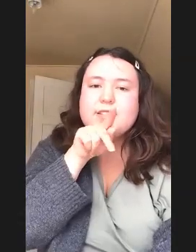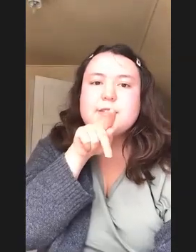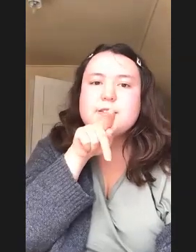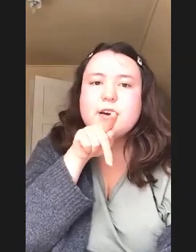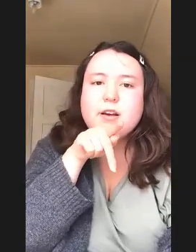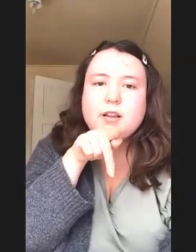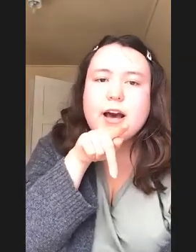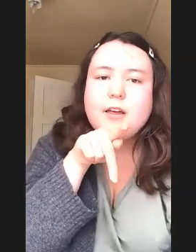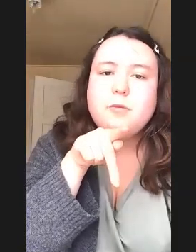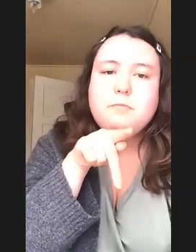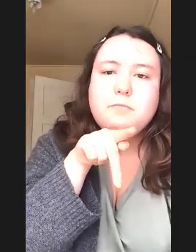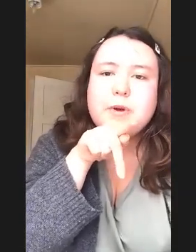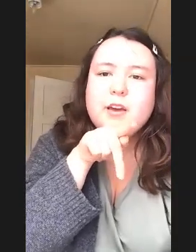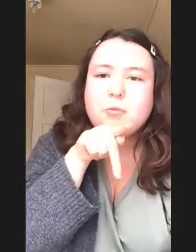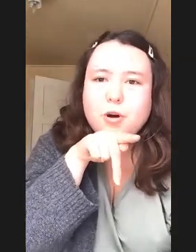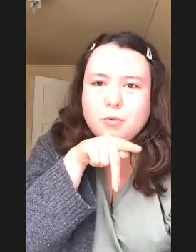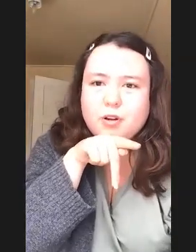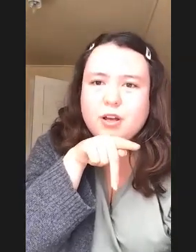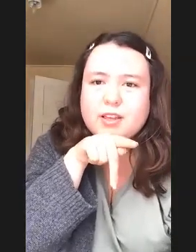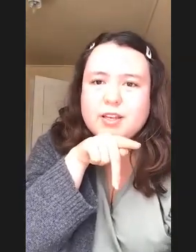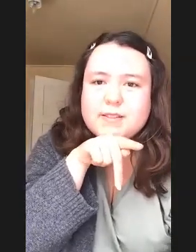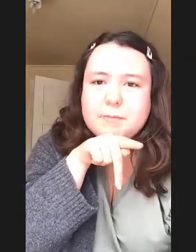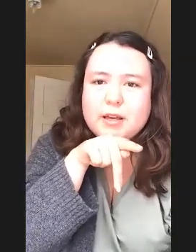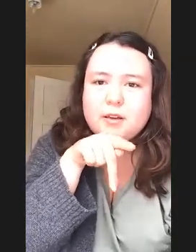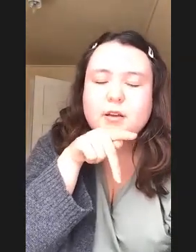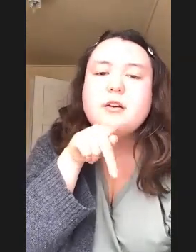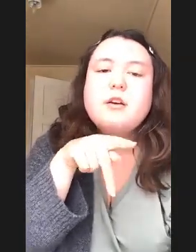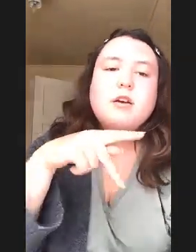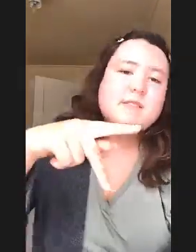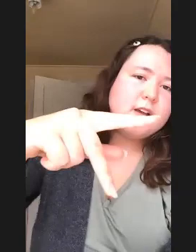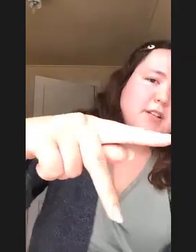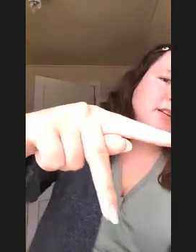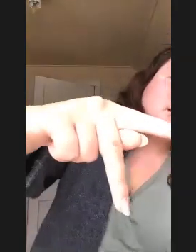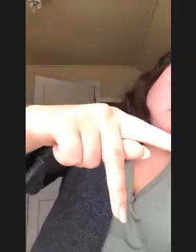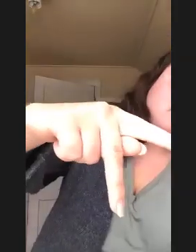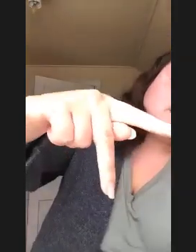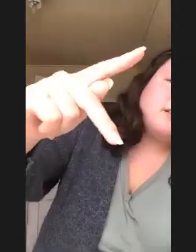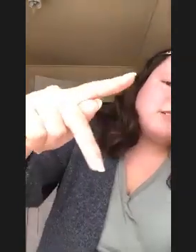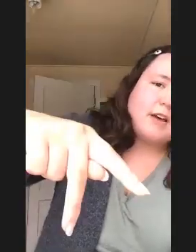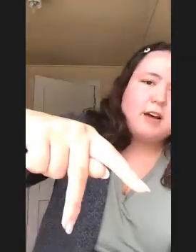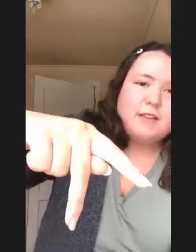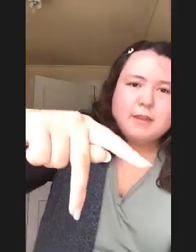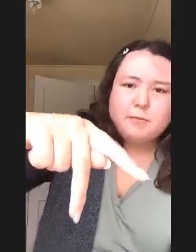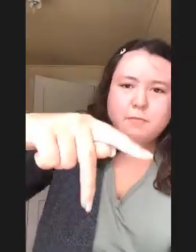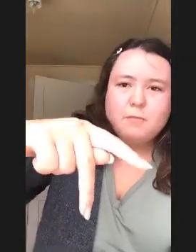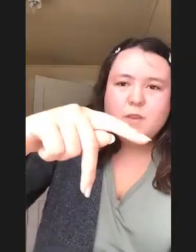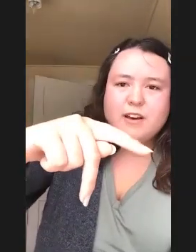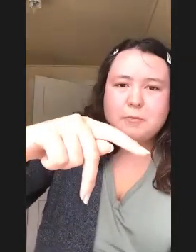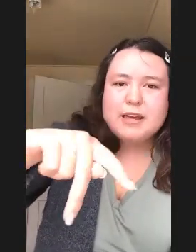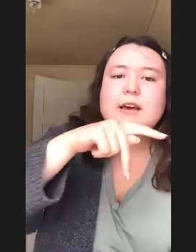is either pink or purple. I think it's pink. So you would do that, like the letter P, and